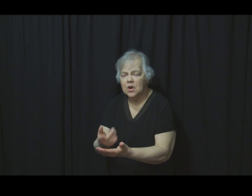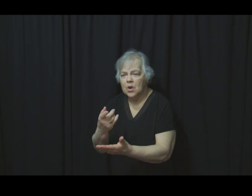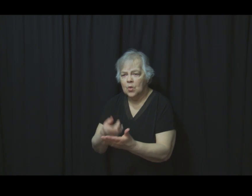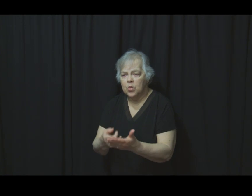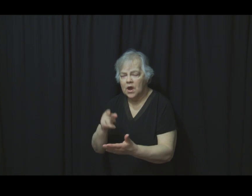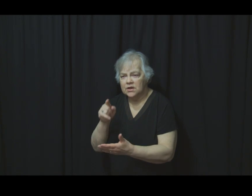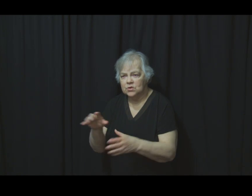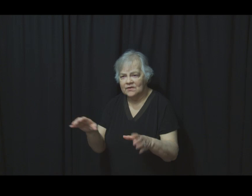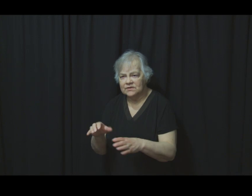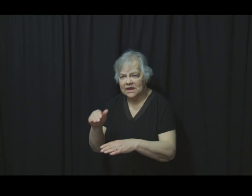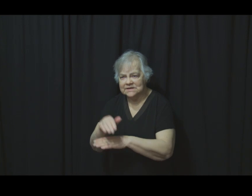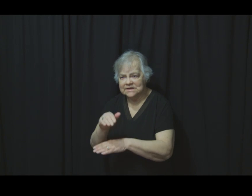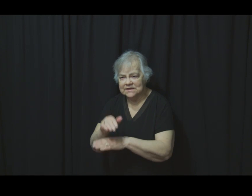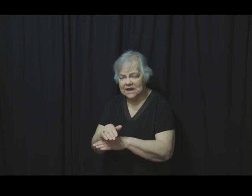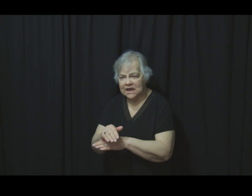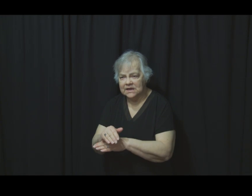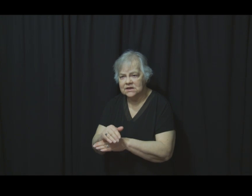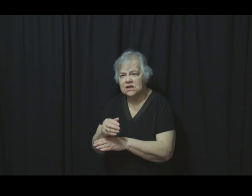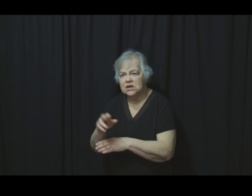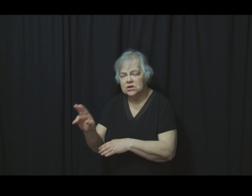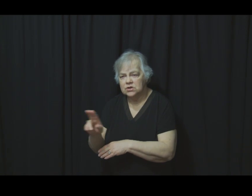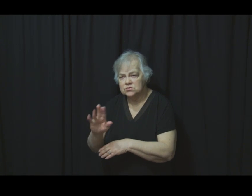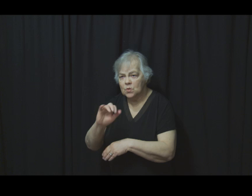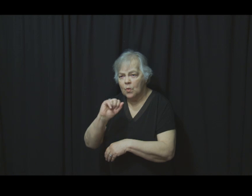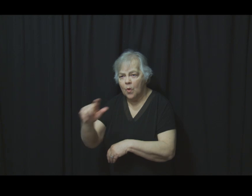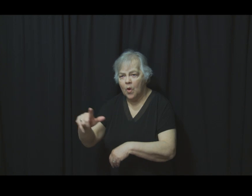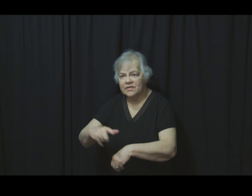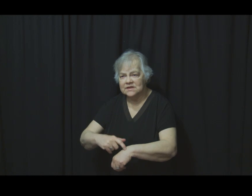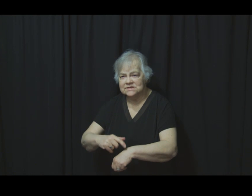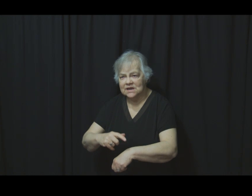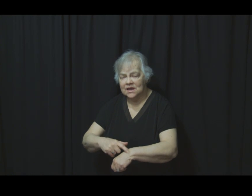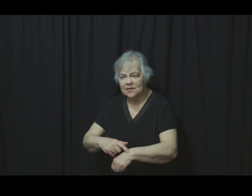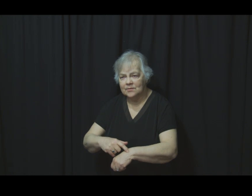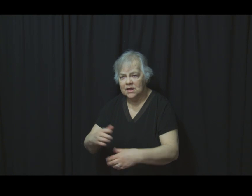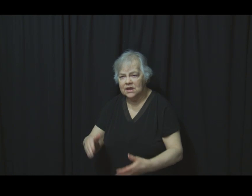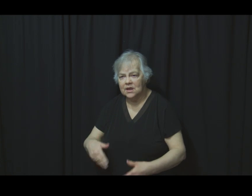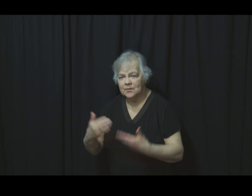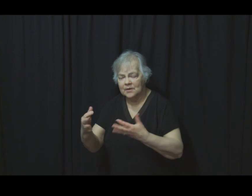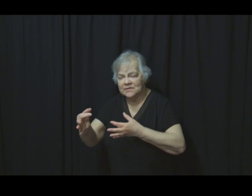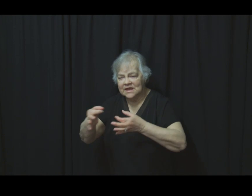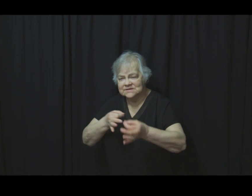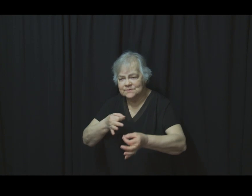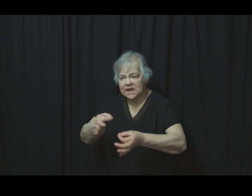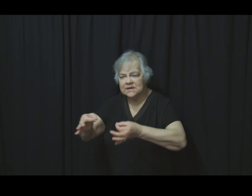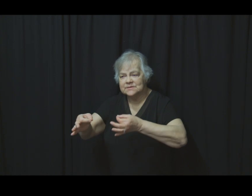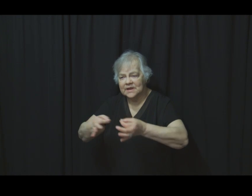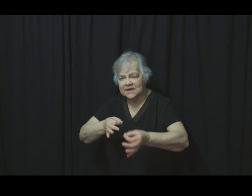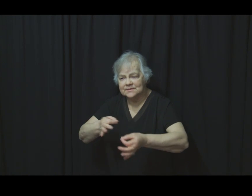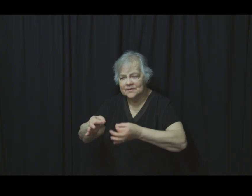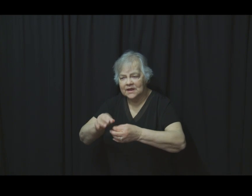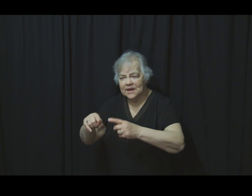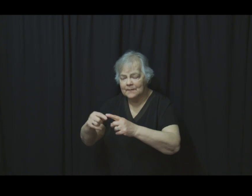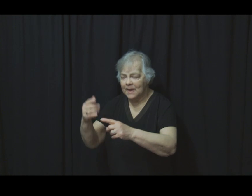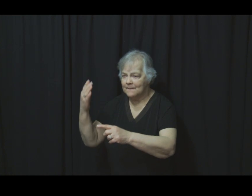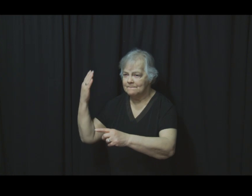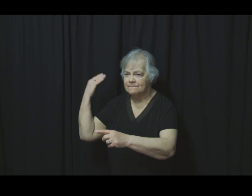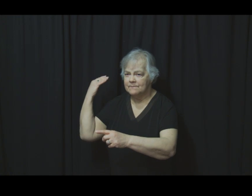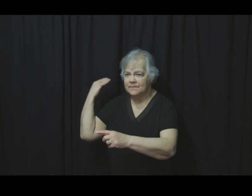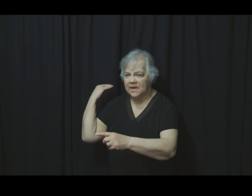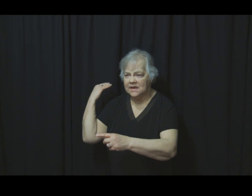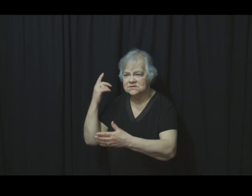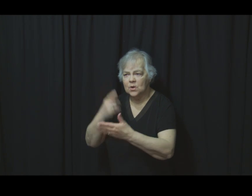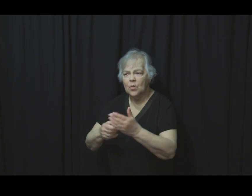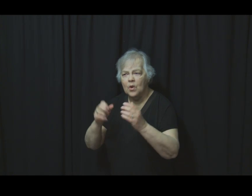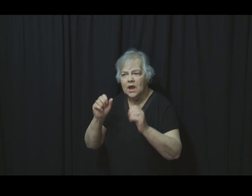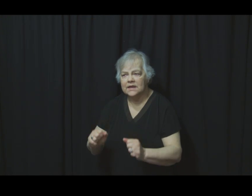done tonight is spent most of all the time coming up with explanations about the past. What can you